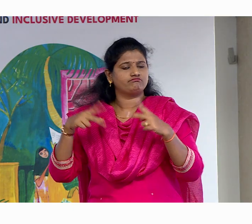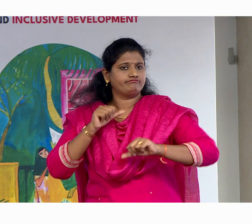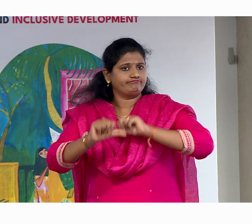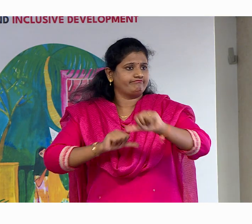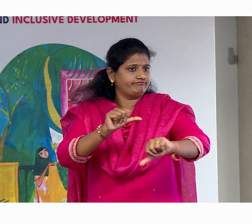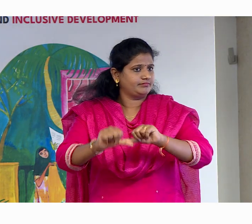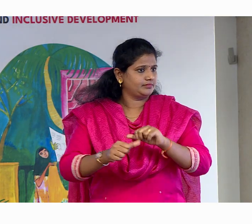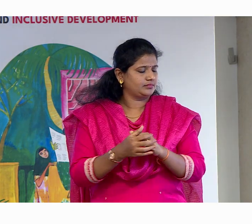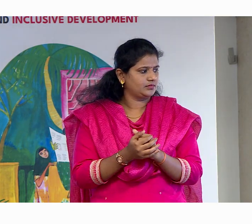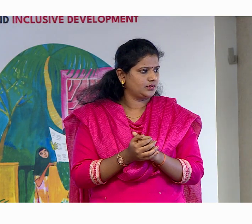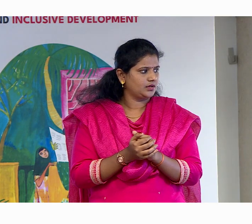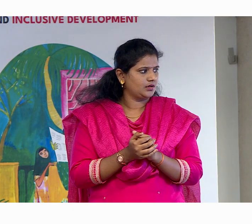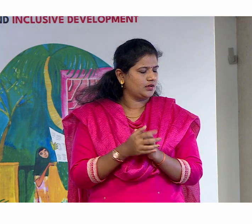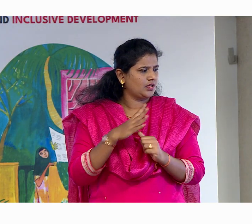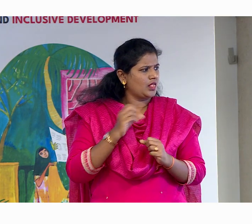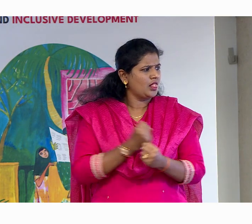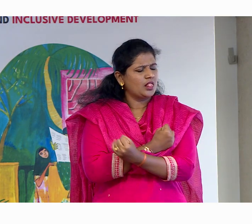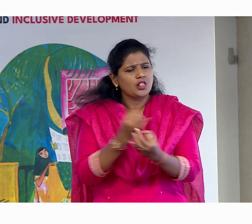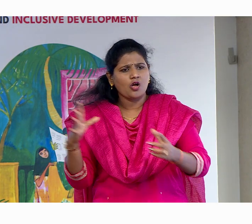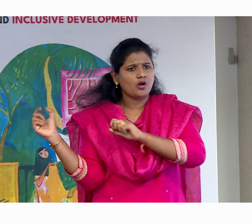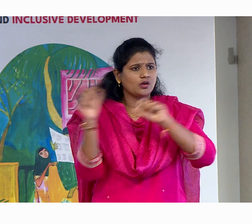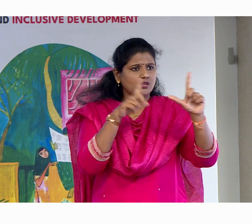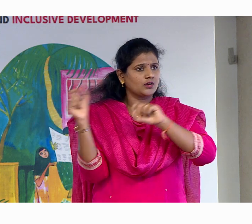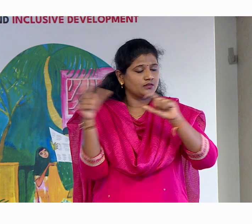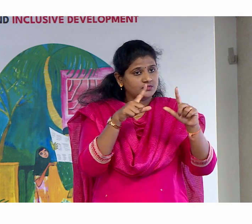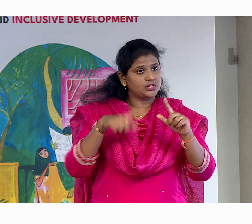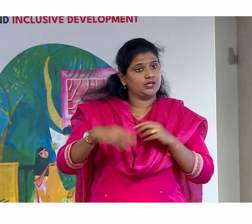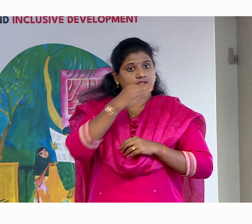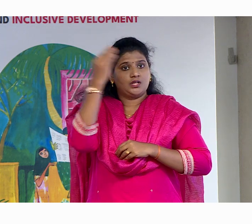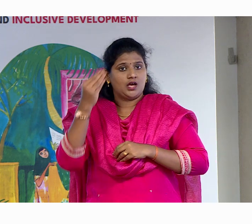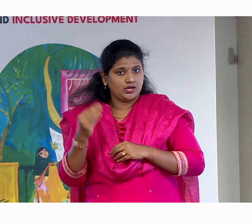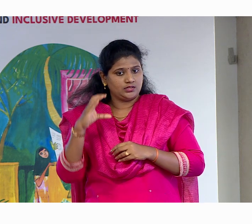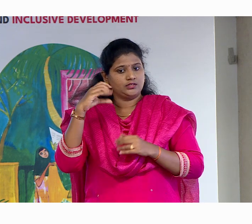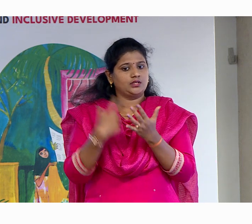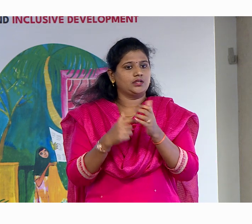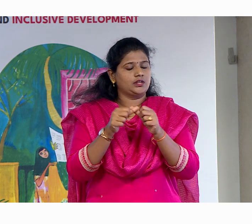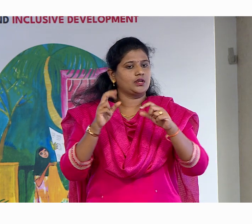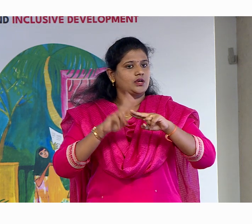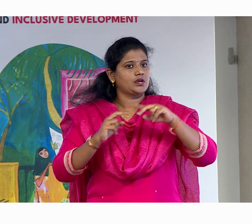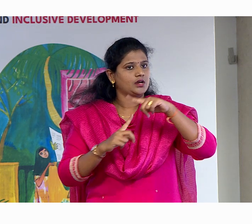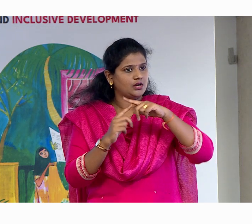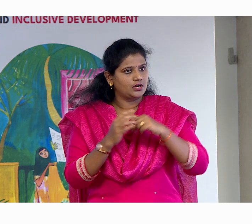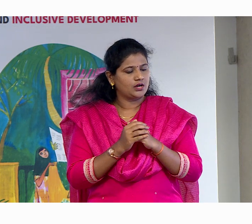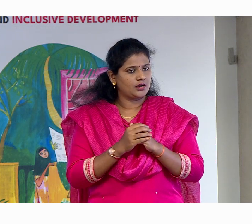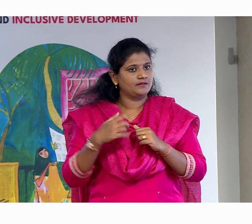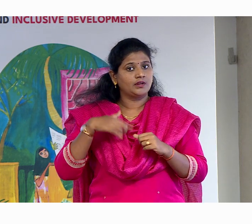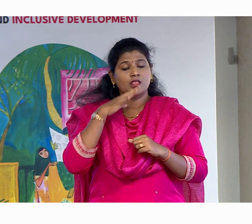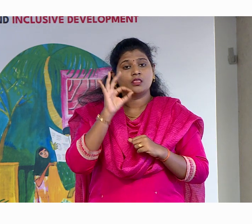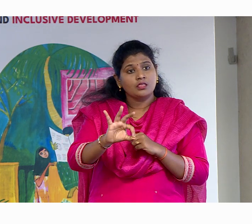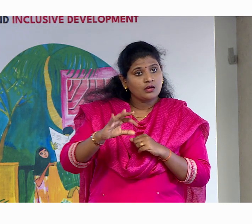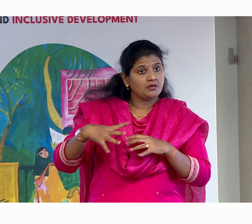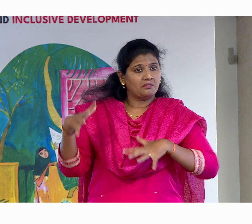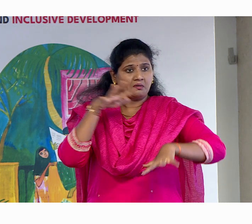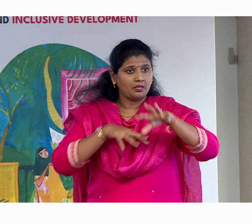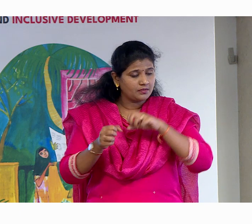round. And there's a large slice of the art and craft that you need to be able to implement research out there in the real messy world of